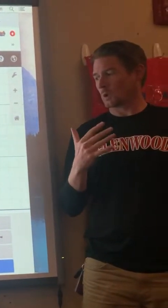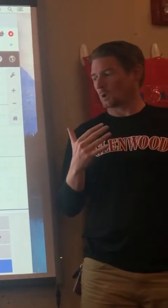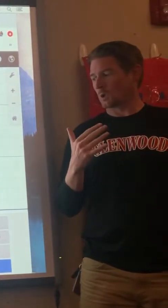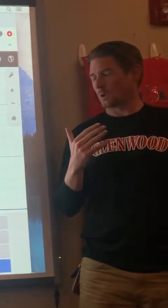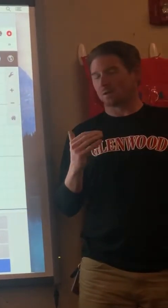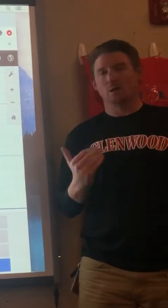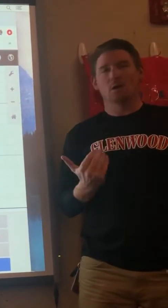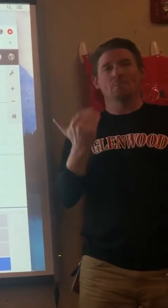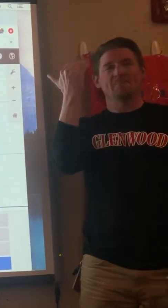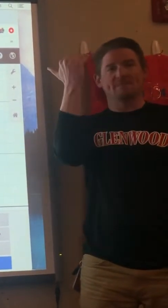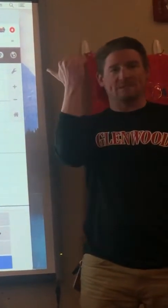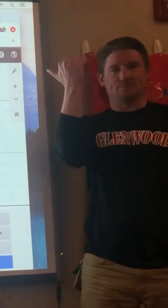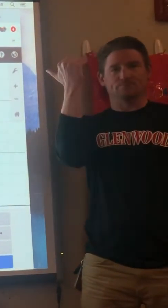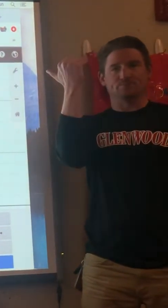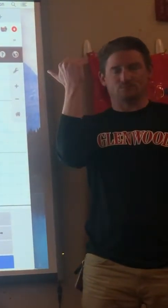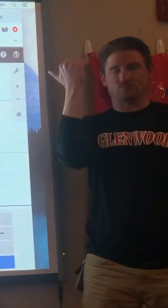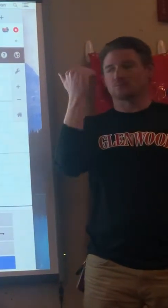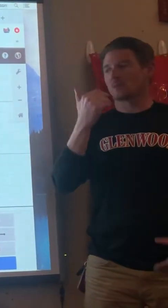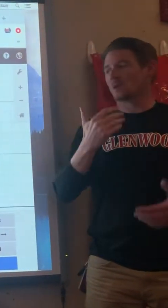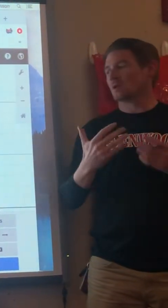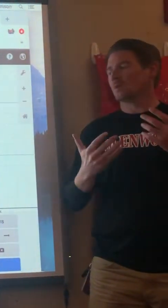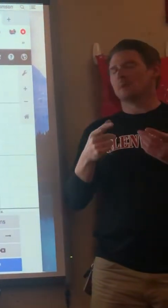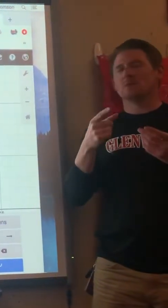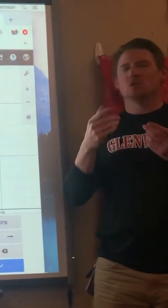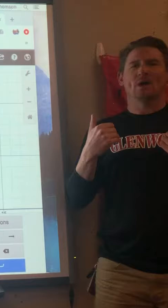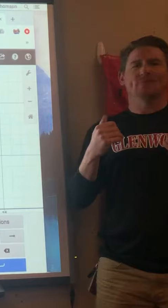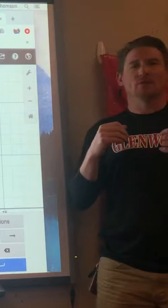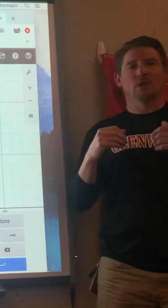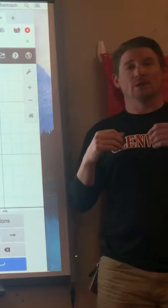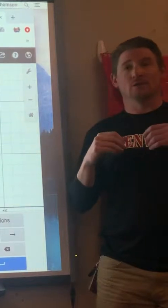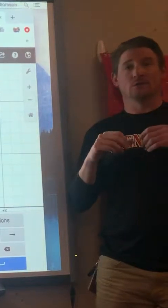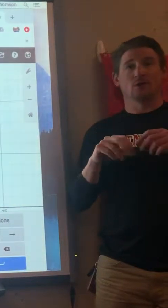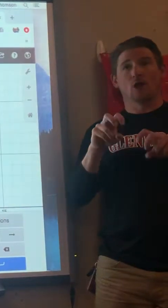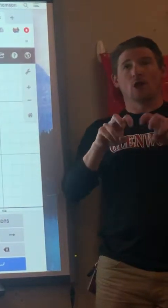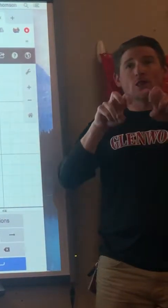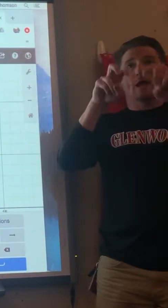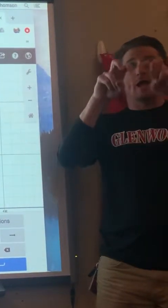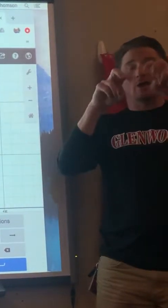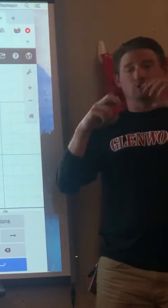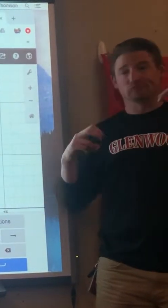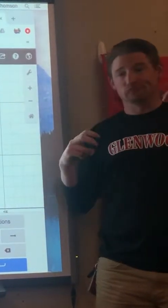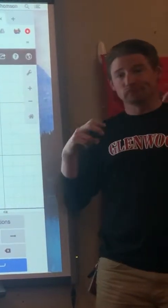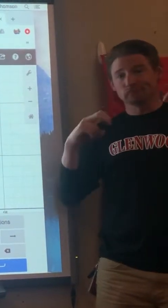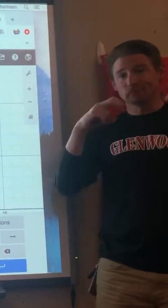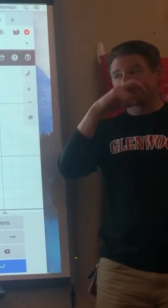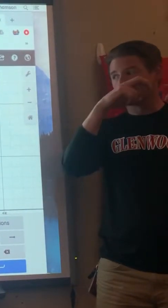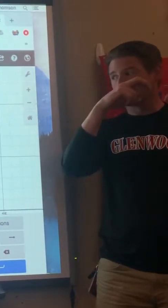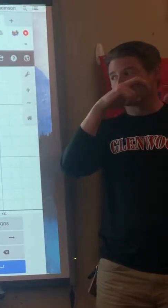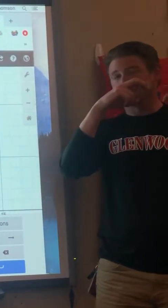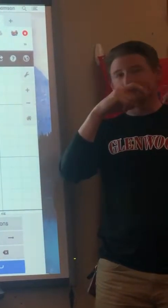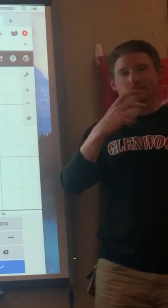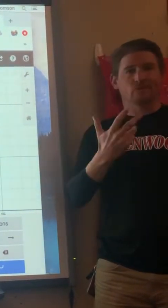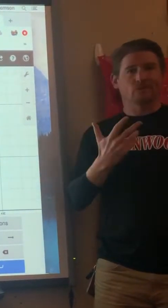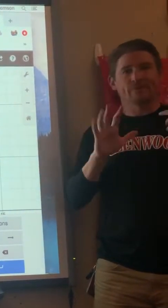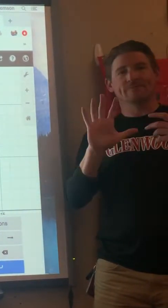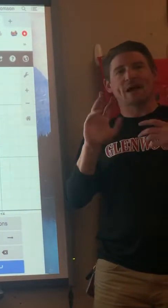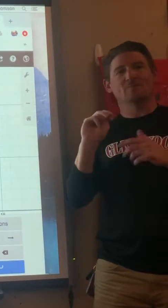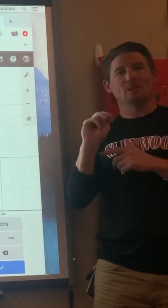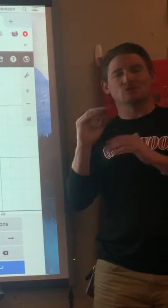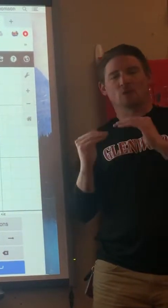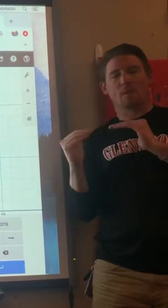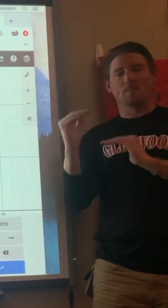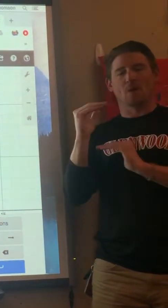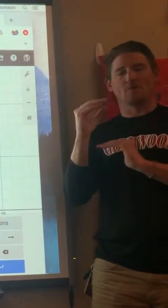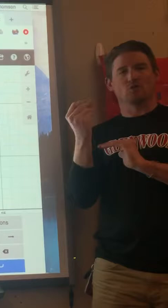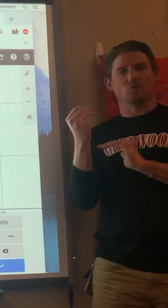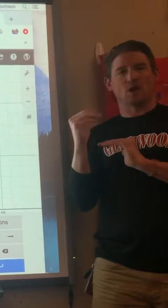15, okay? So maybe you have to like climb a ladder to start this roller coaster, and you're gonna start 5 meters above the ground. Does